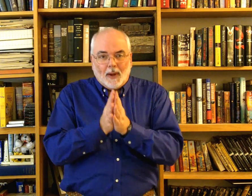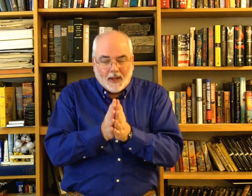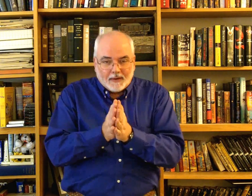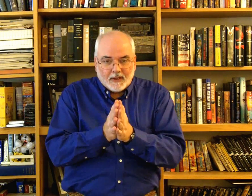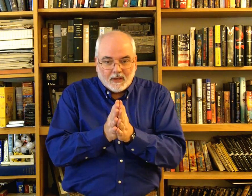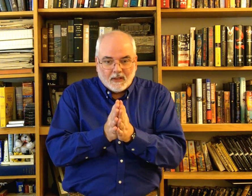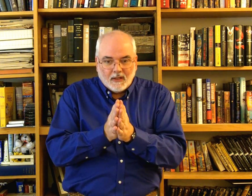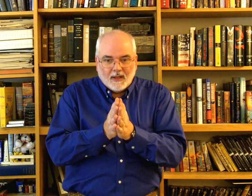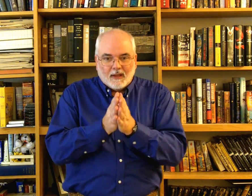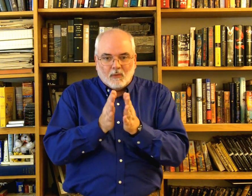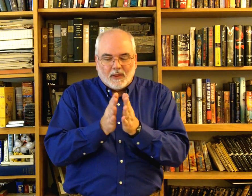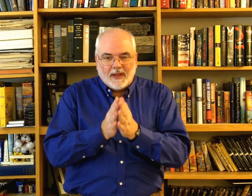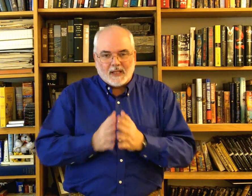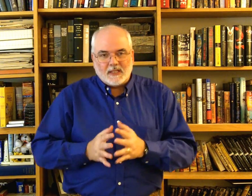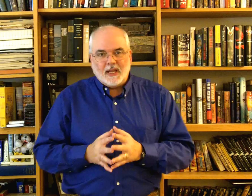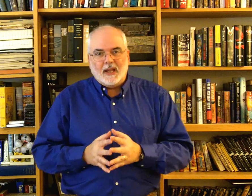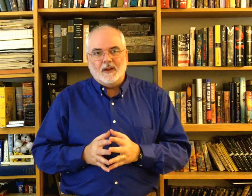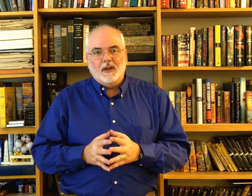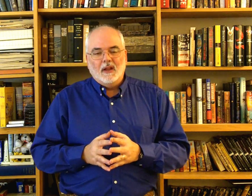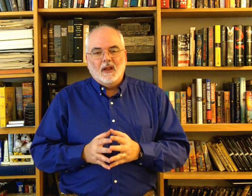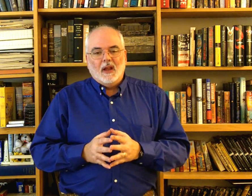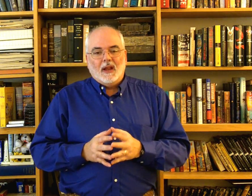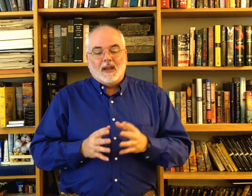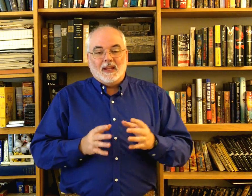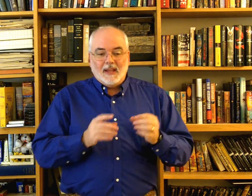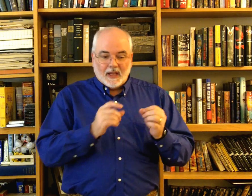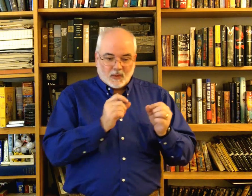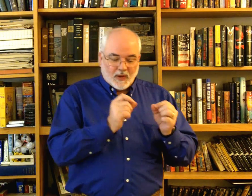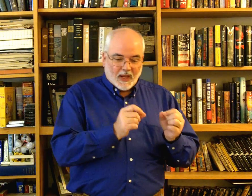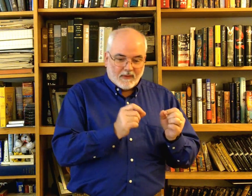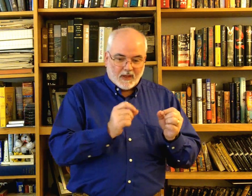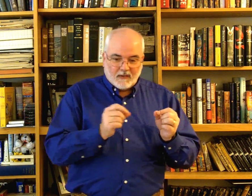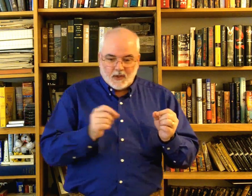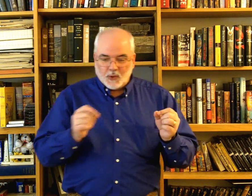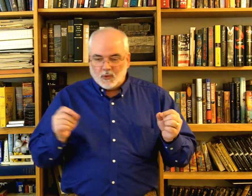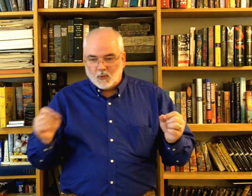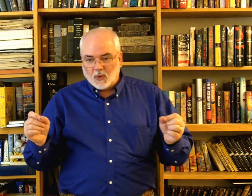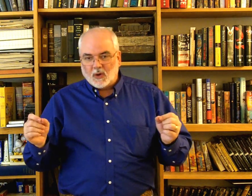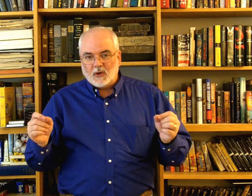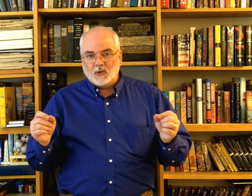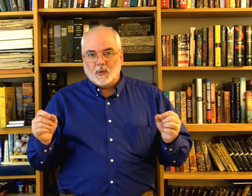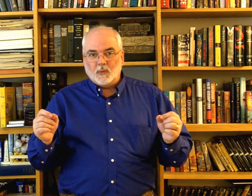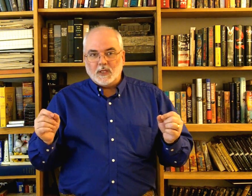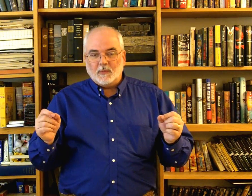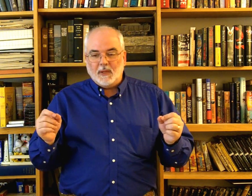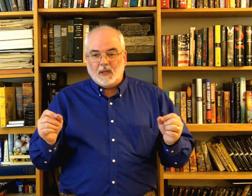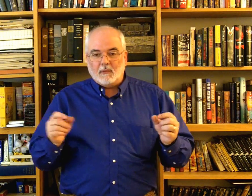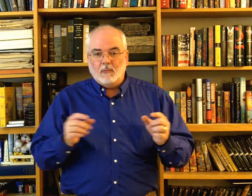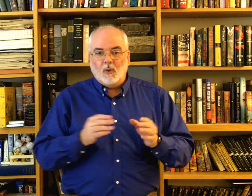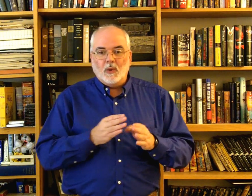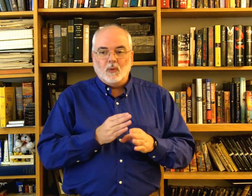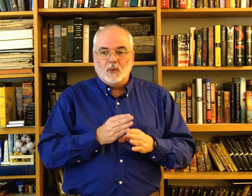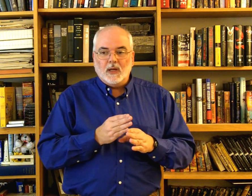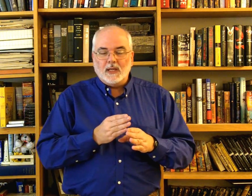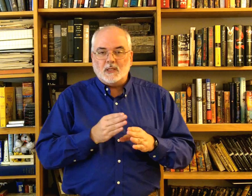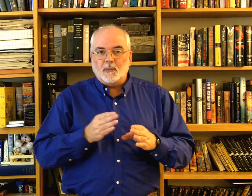But, with that said, yes, we have individual words when we speak, but we really speak